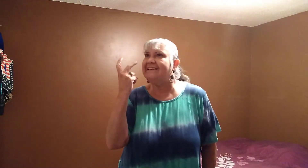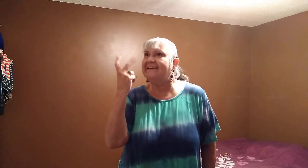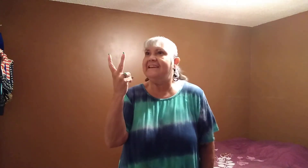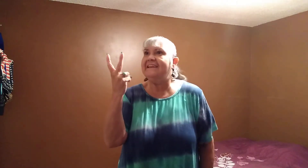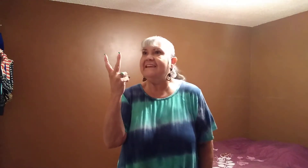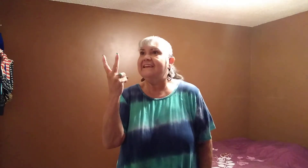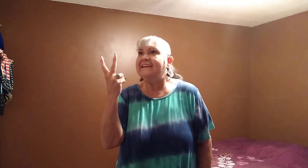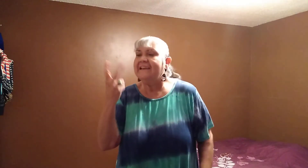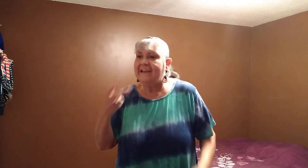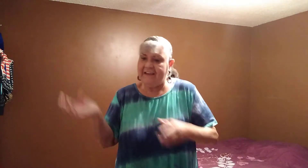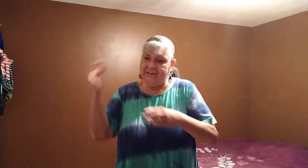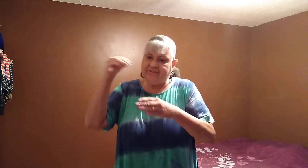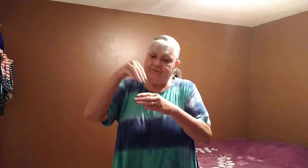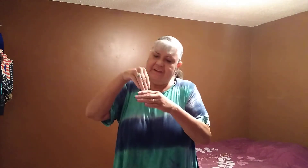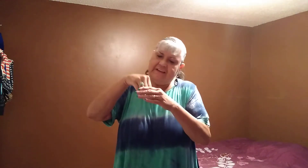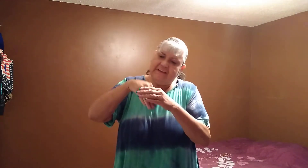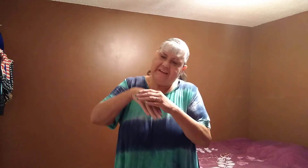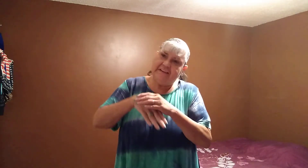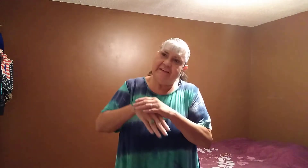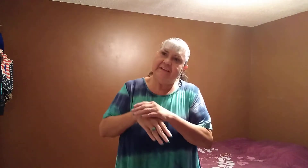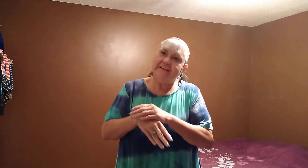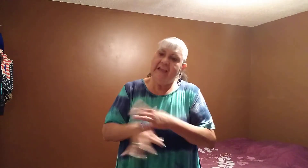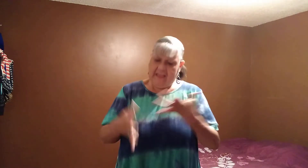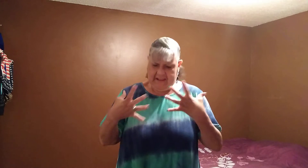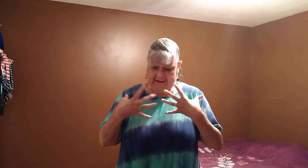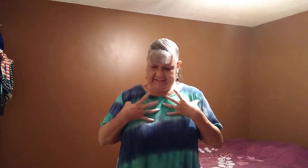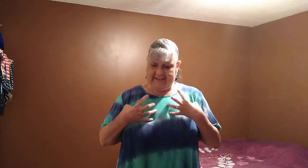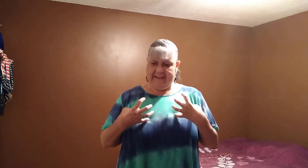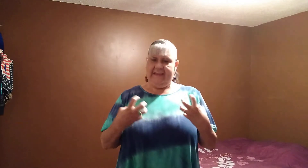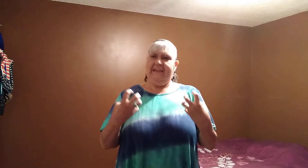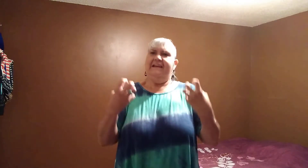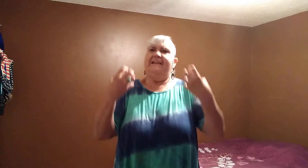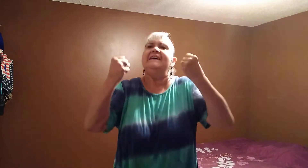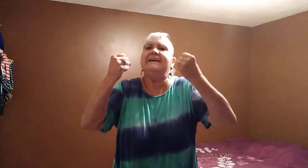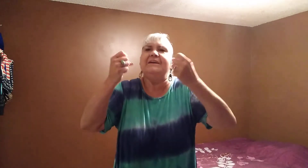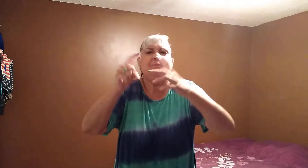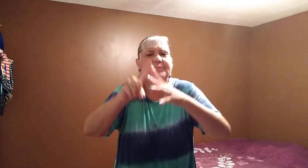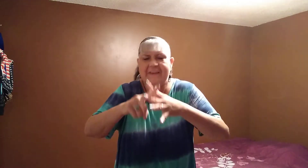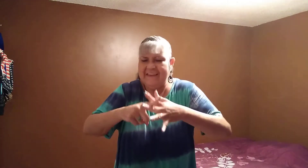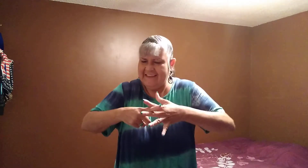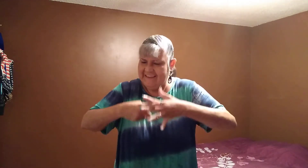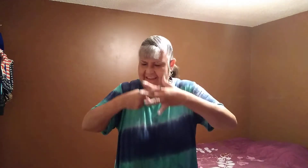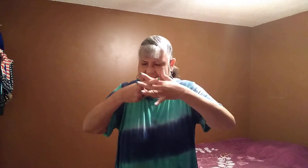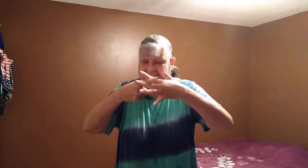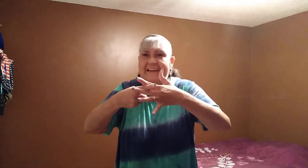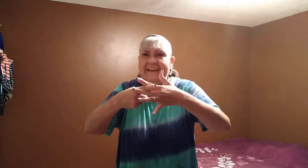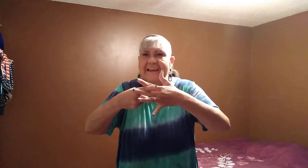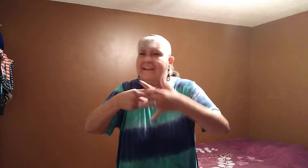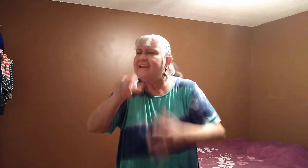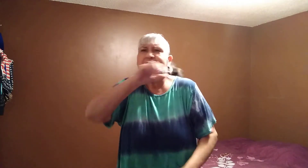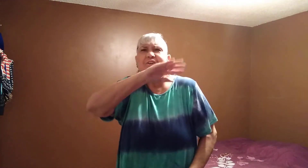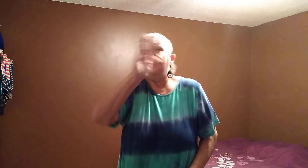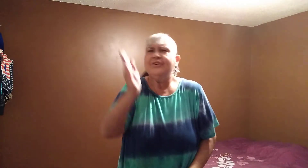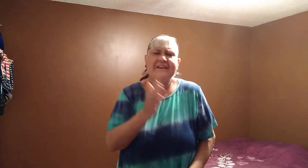see it are in. Let the healing begin. You're